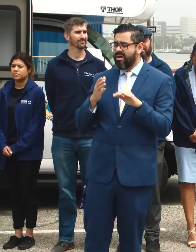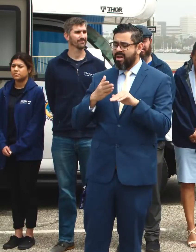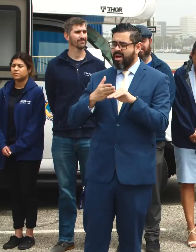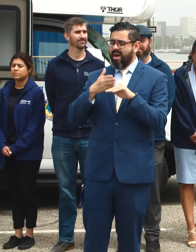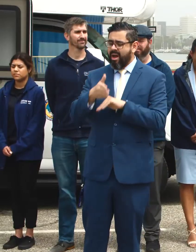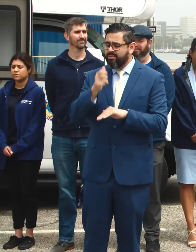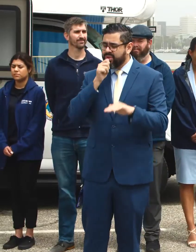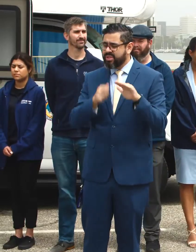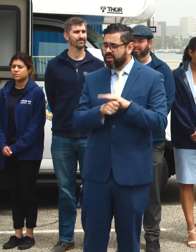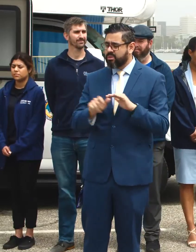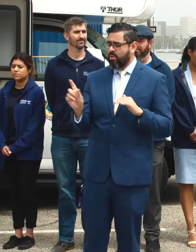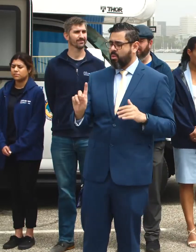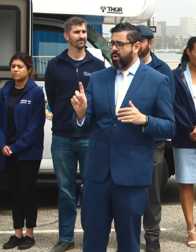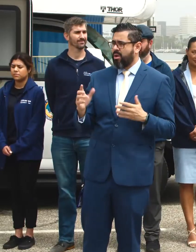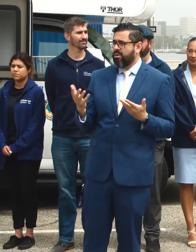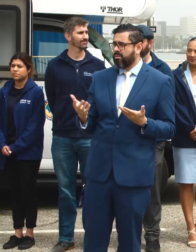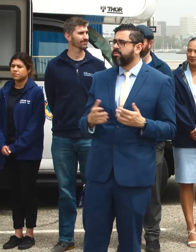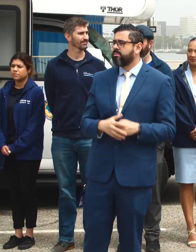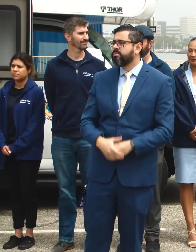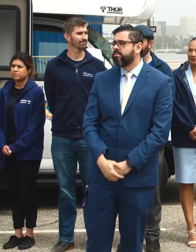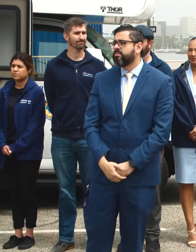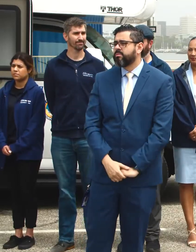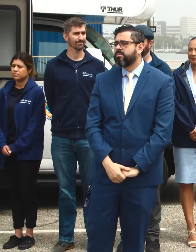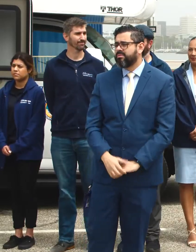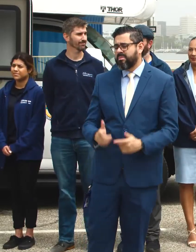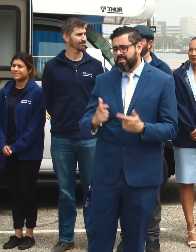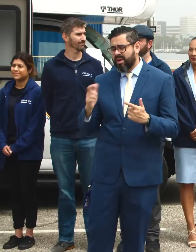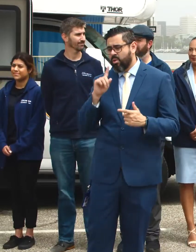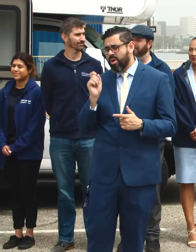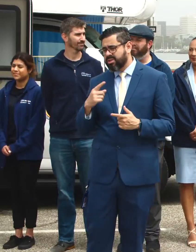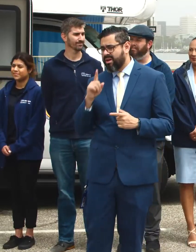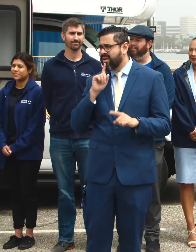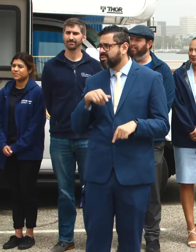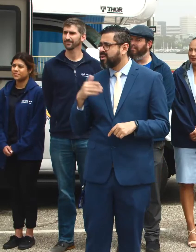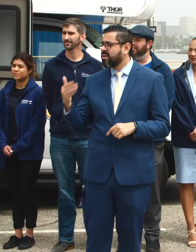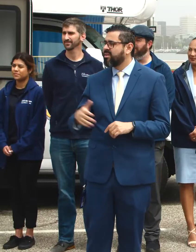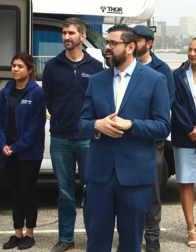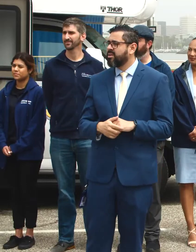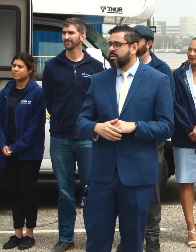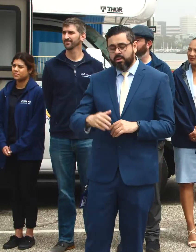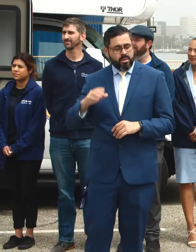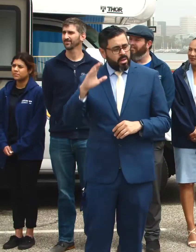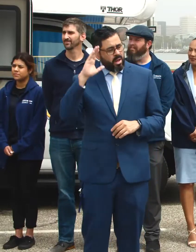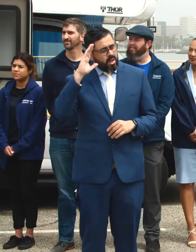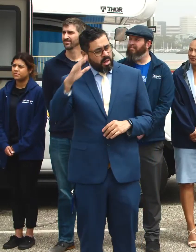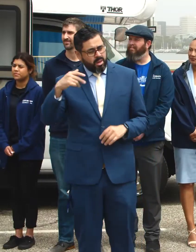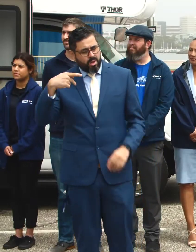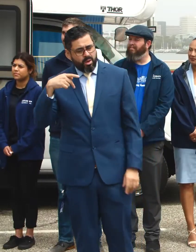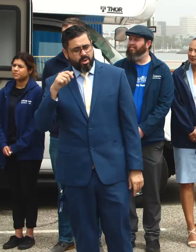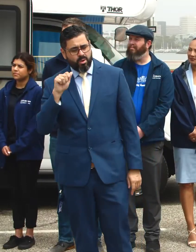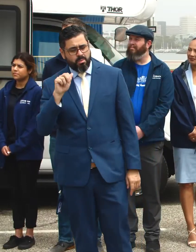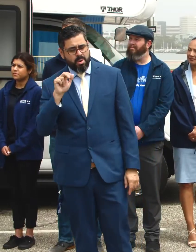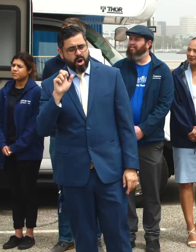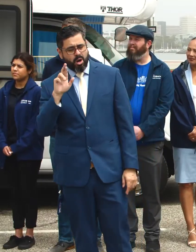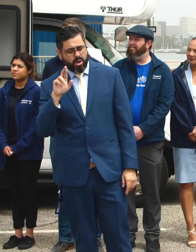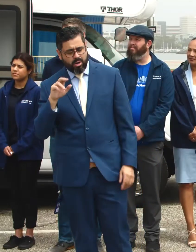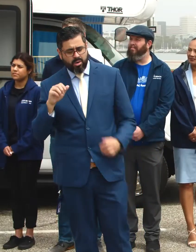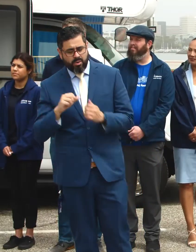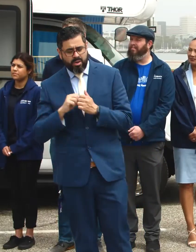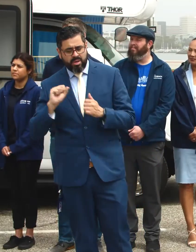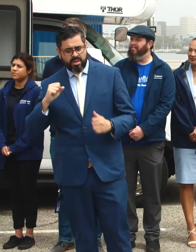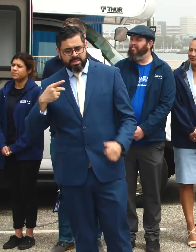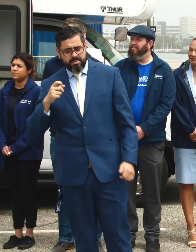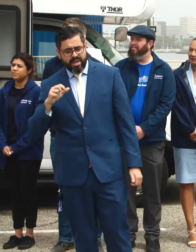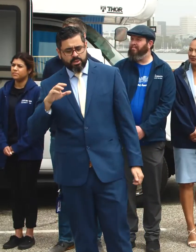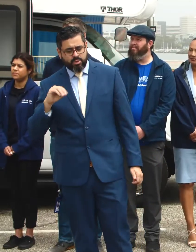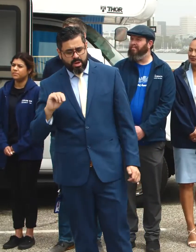shelter? Big question to answer. Thank you. Next. Hello, I'm Parker with Spectrum News. So could you talk more about that, specifically